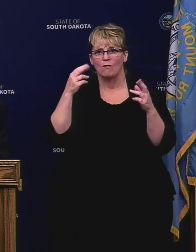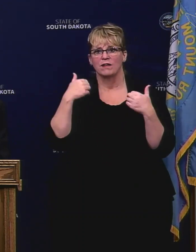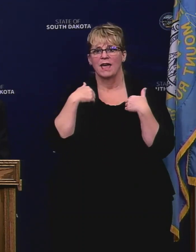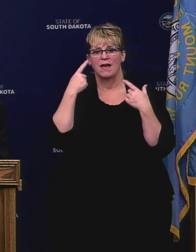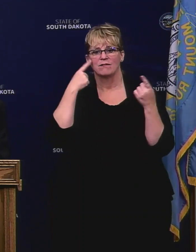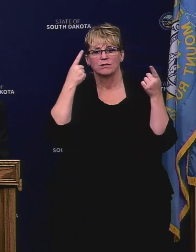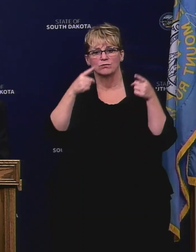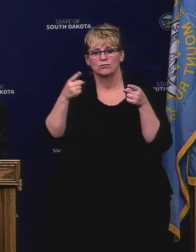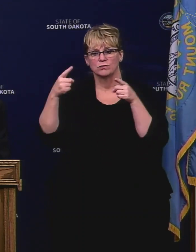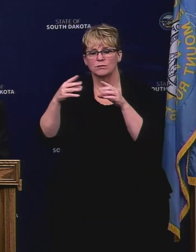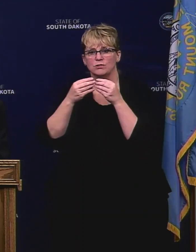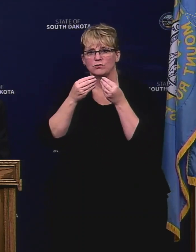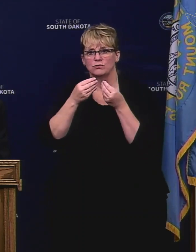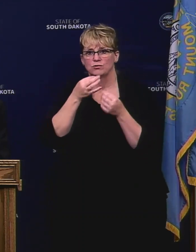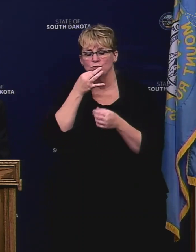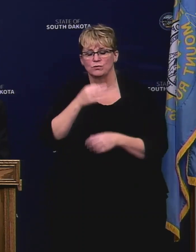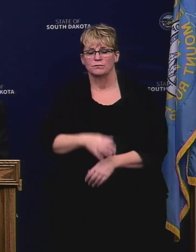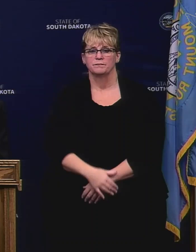soon.